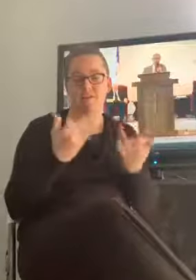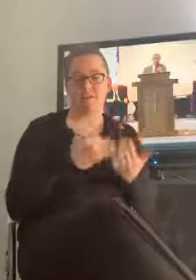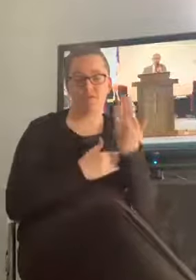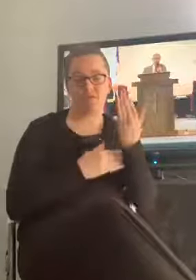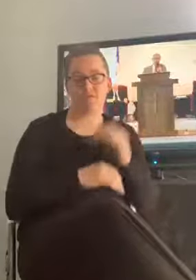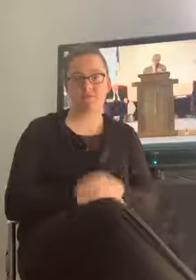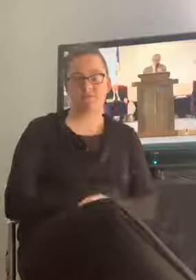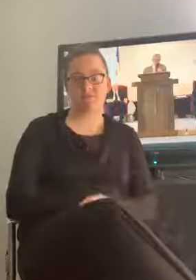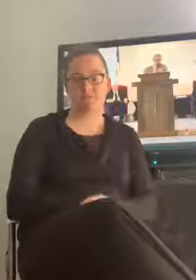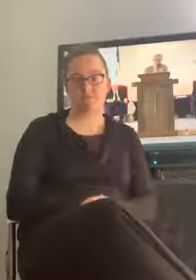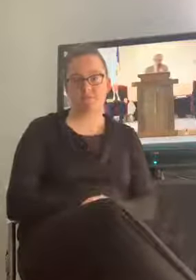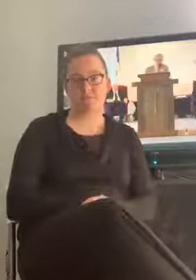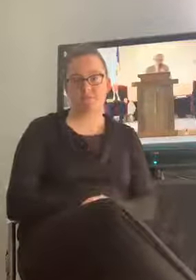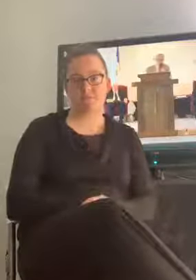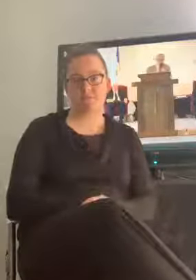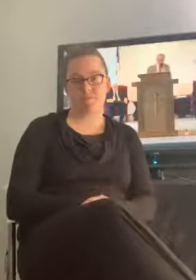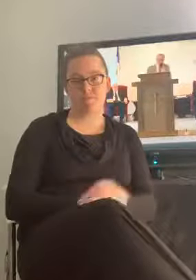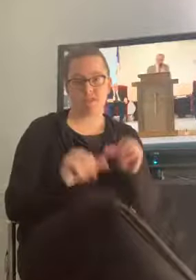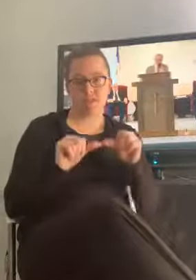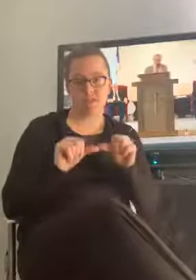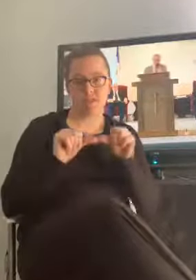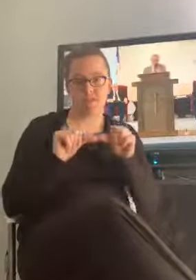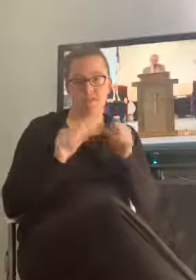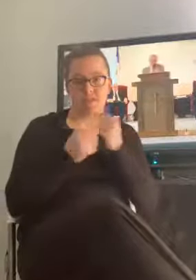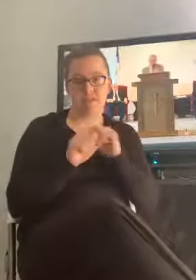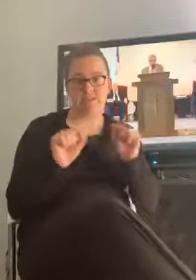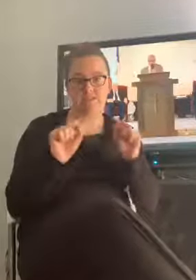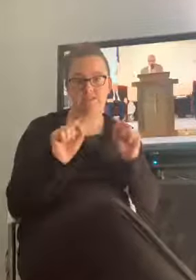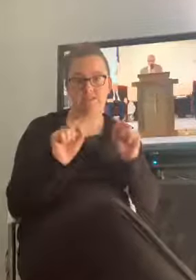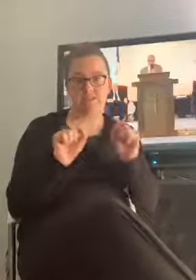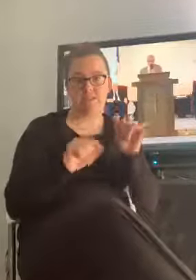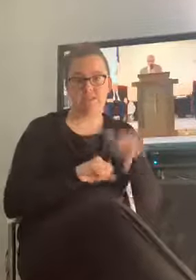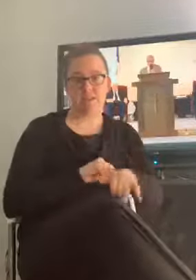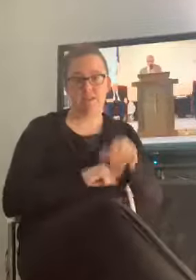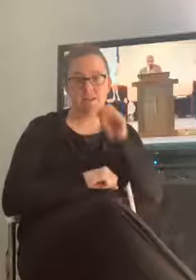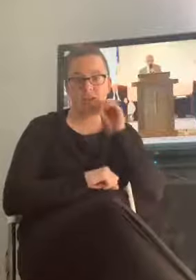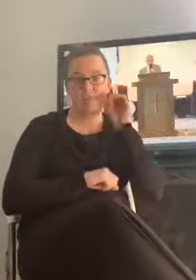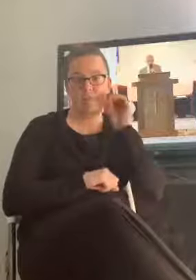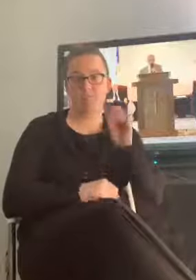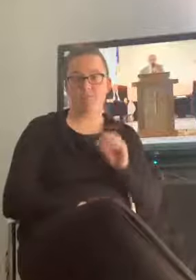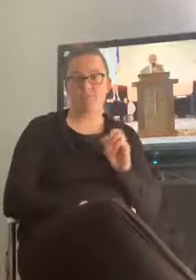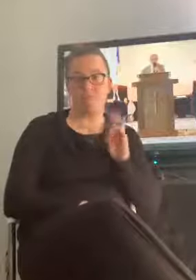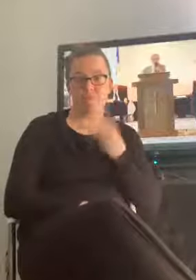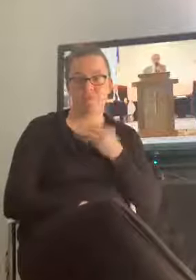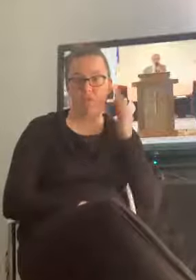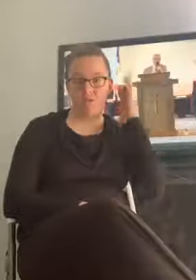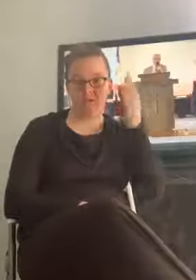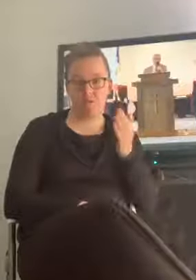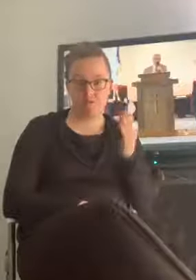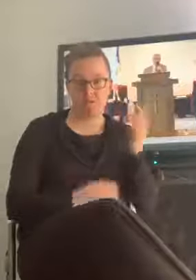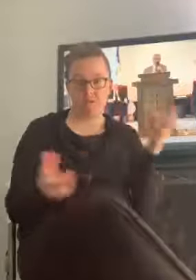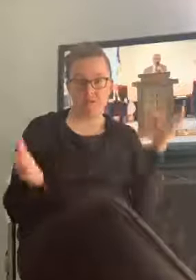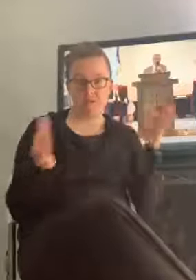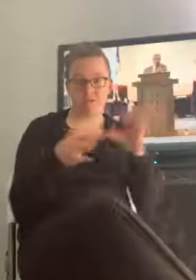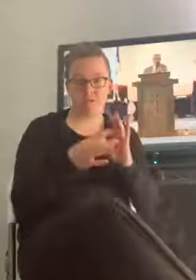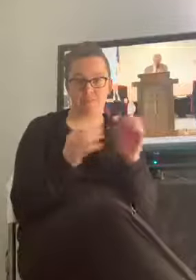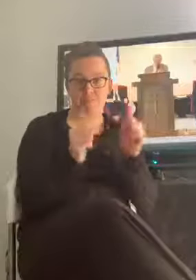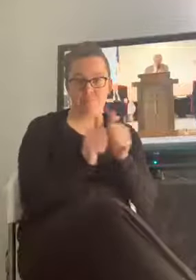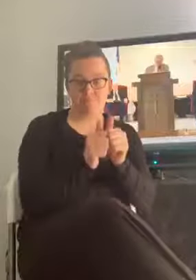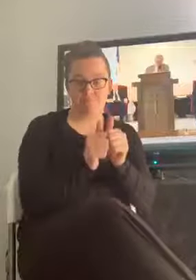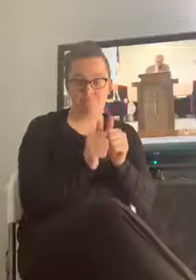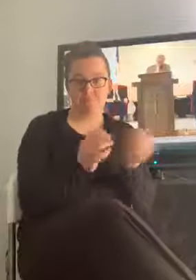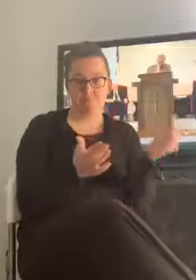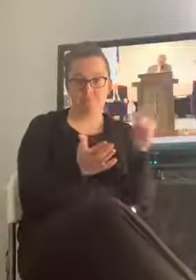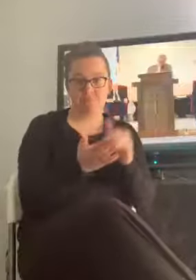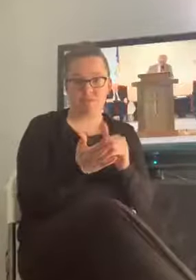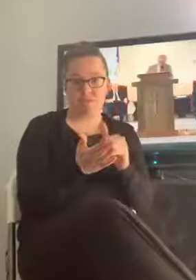do that. Continue to be safe and do what you need to do. We will be back together again. And it